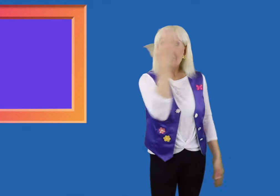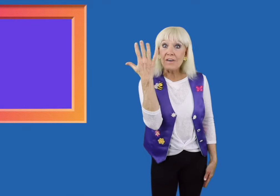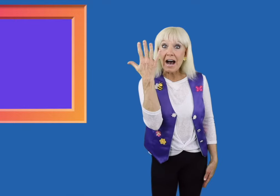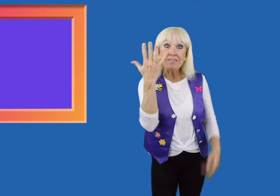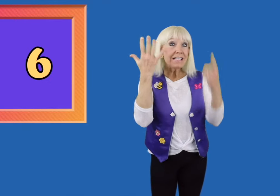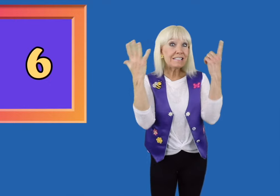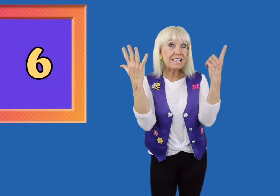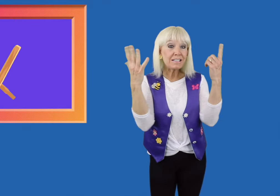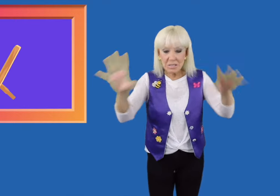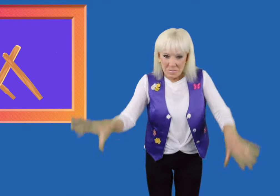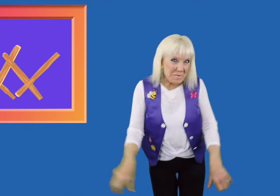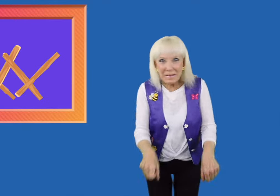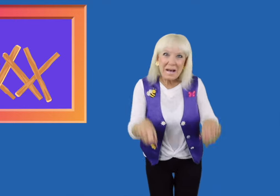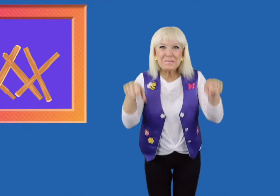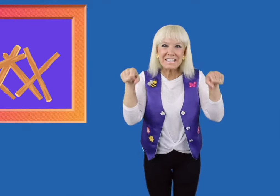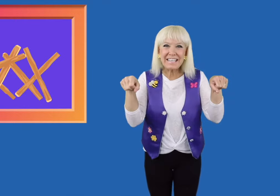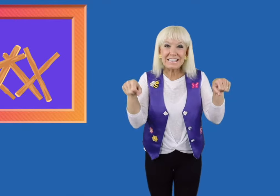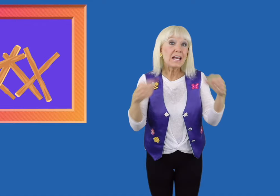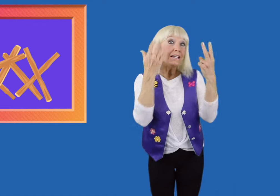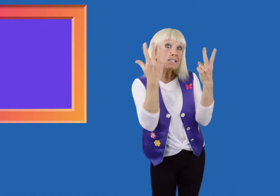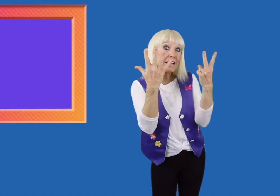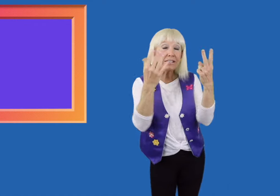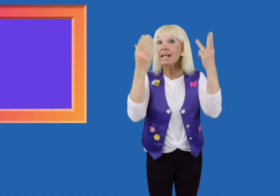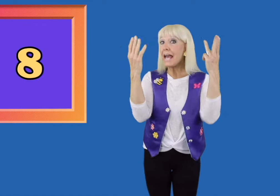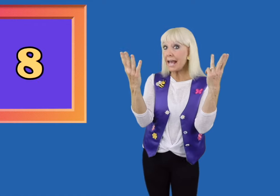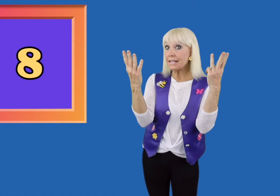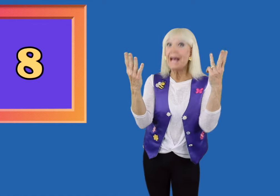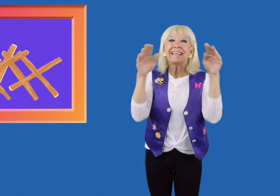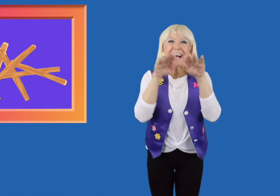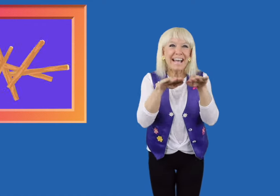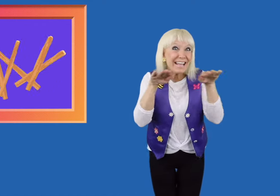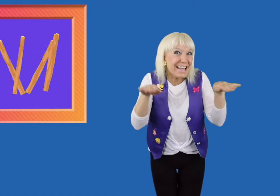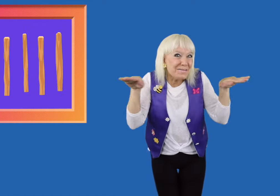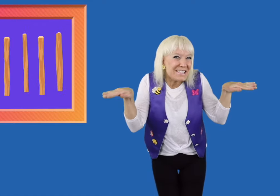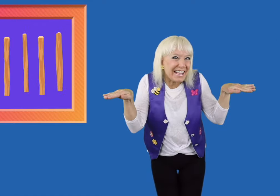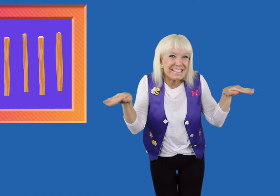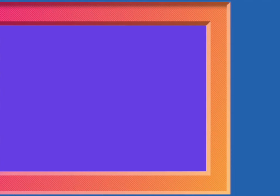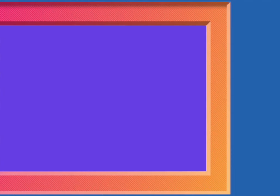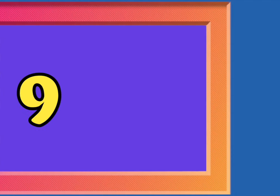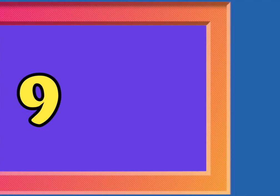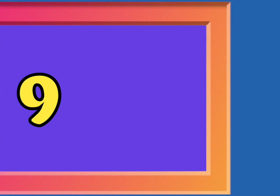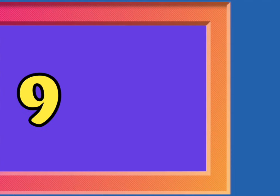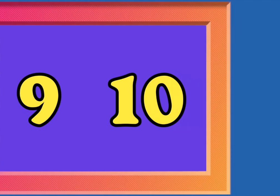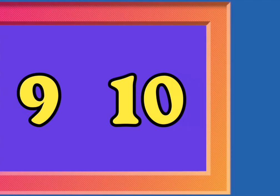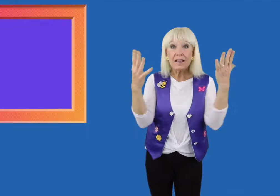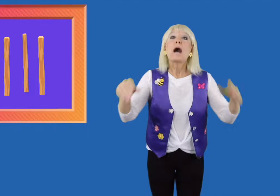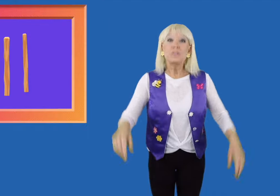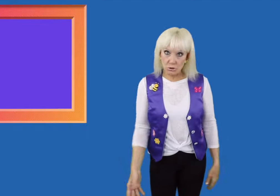5, 6, pick up sticks. 7, 8, yeah, lay them straight. 8, 9, 10, do